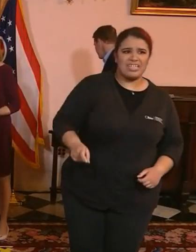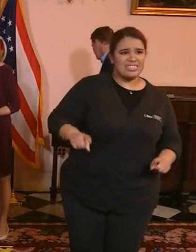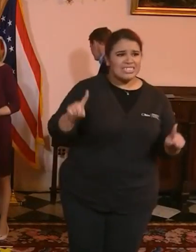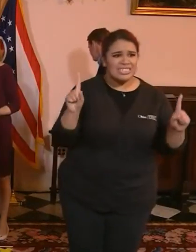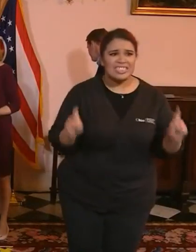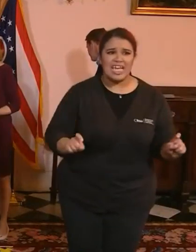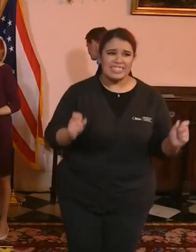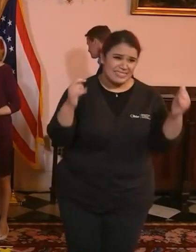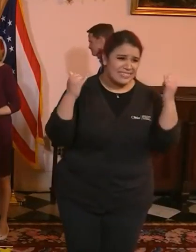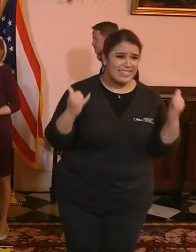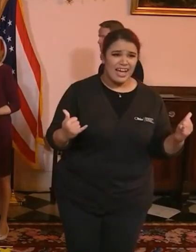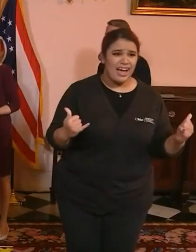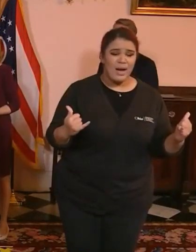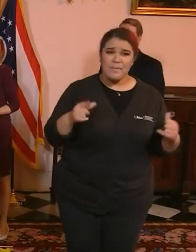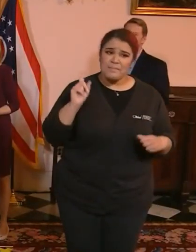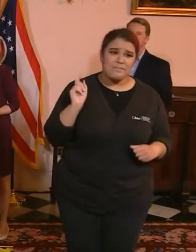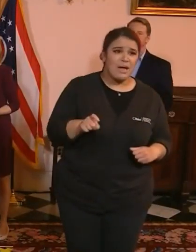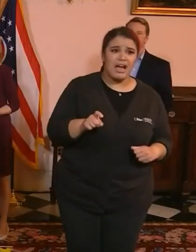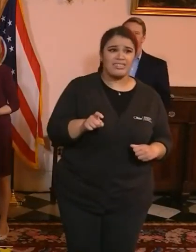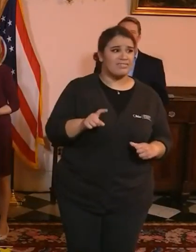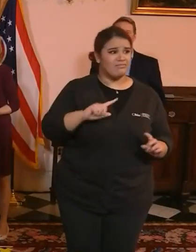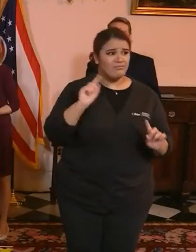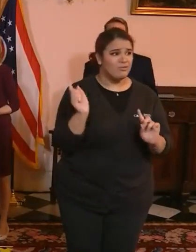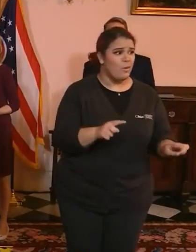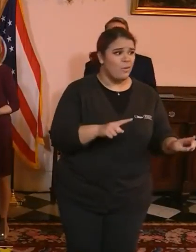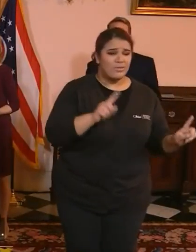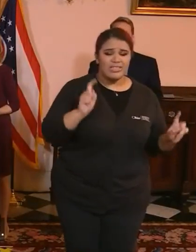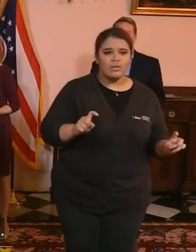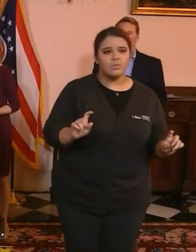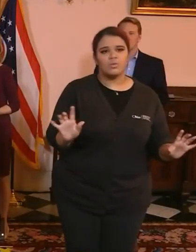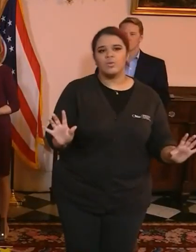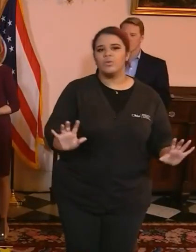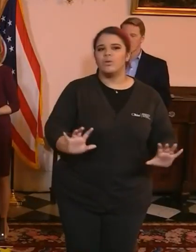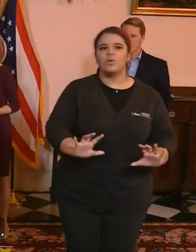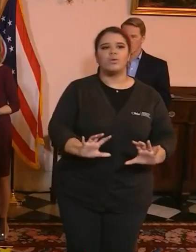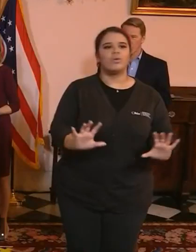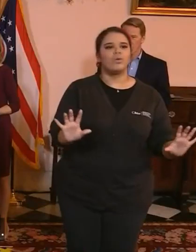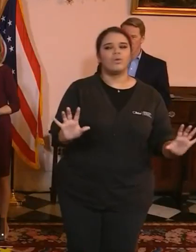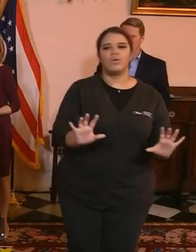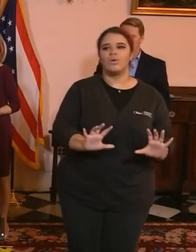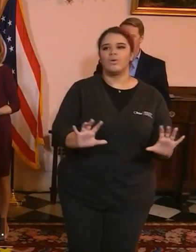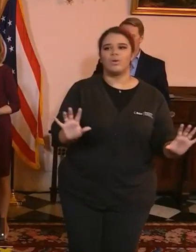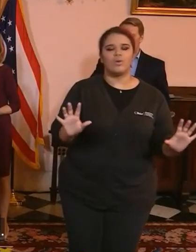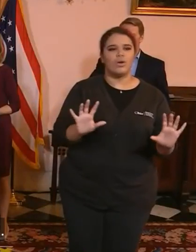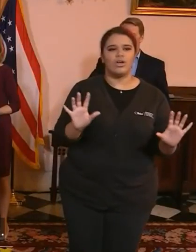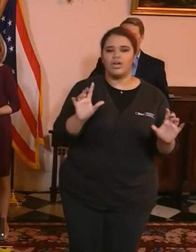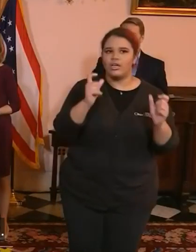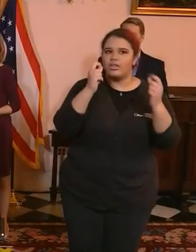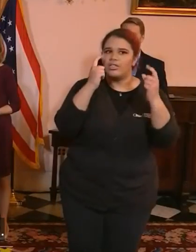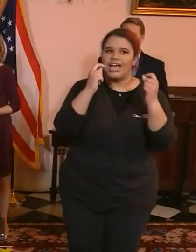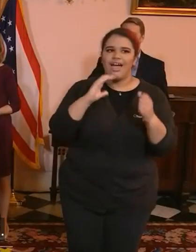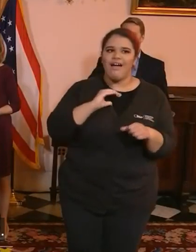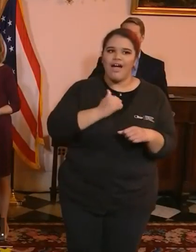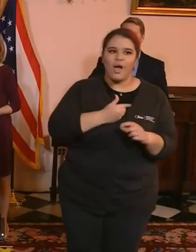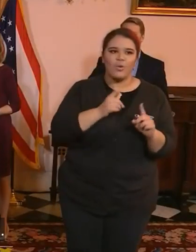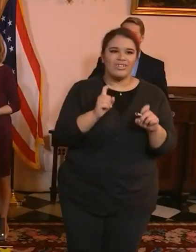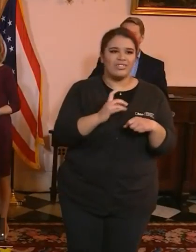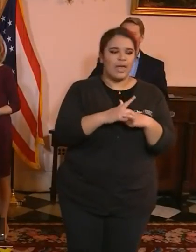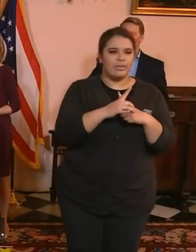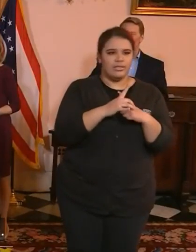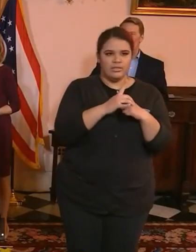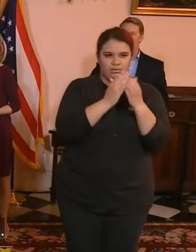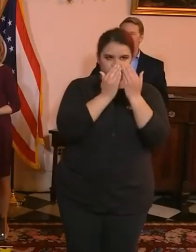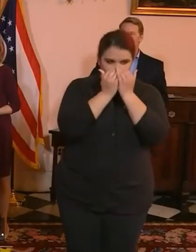drive-through, and that's just simply not it. It's still very, very low numbers of testing availability, and that testing is